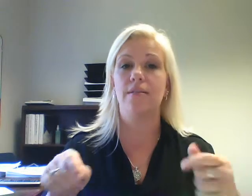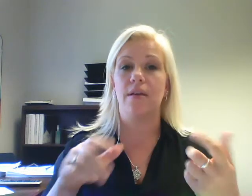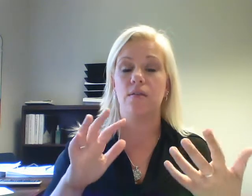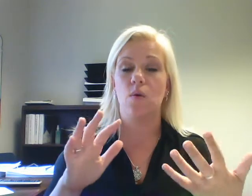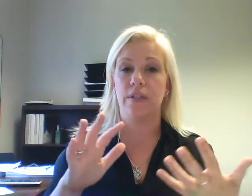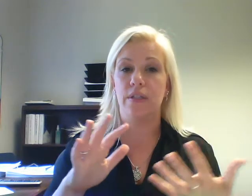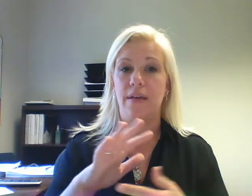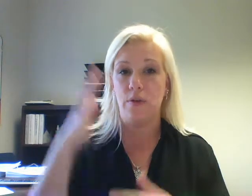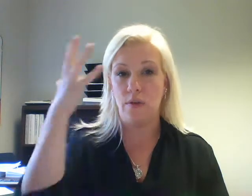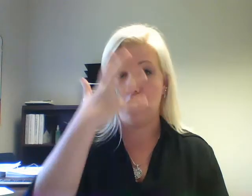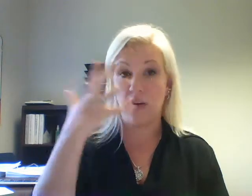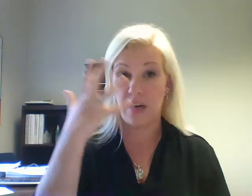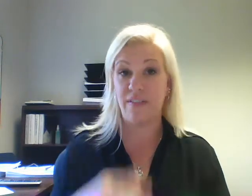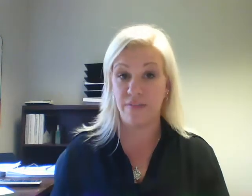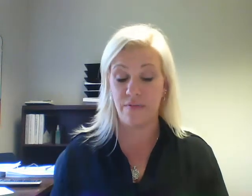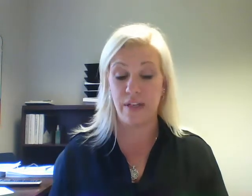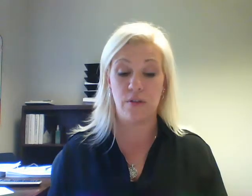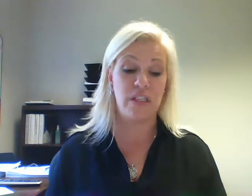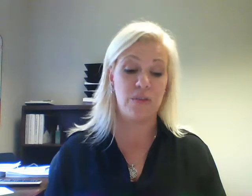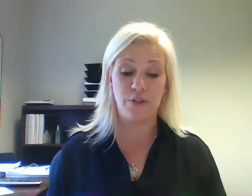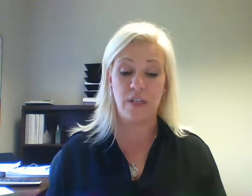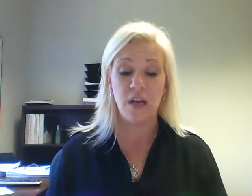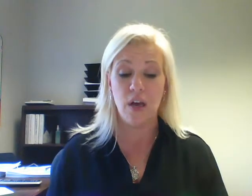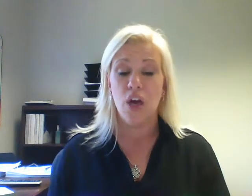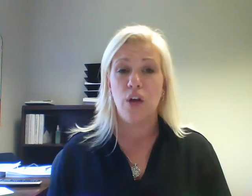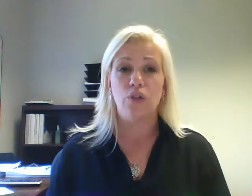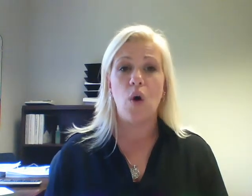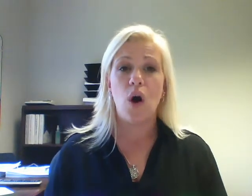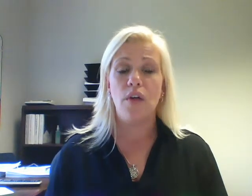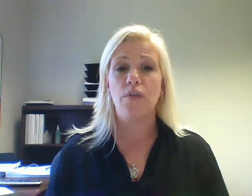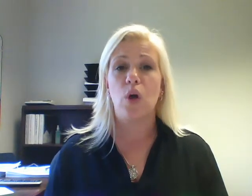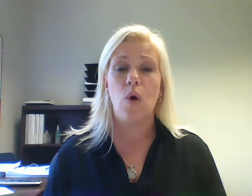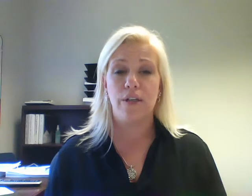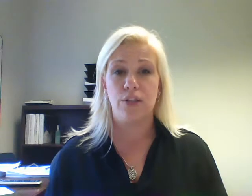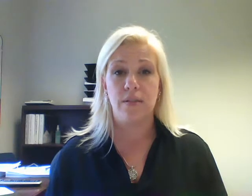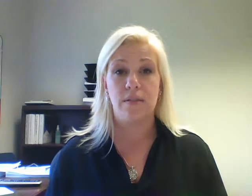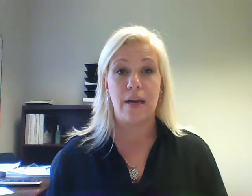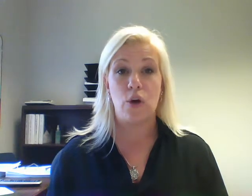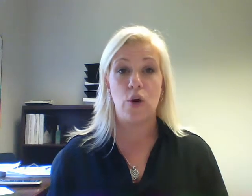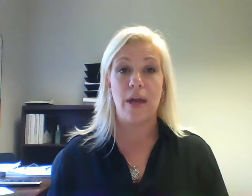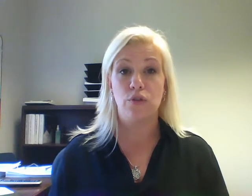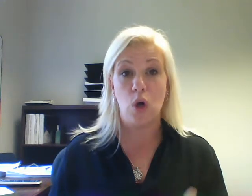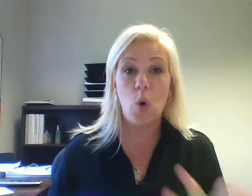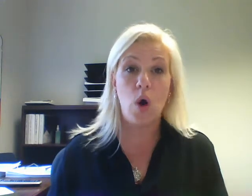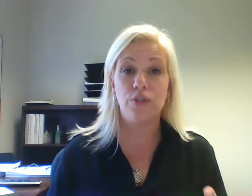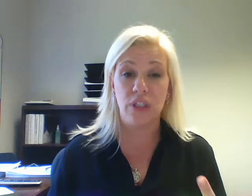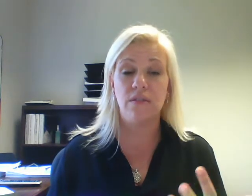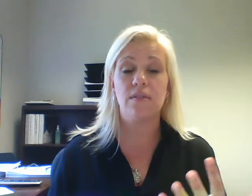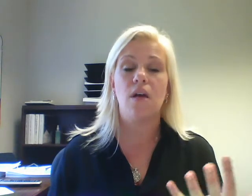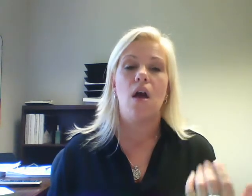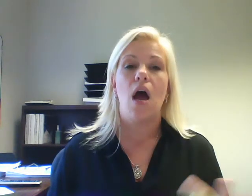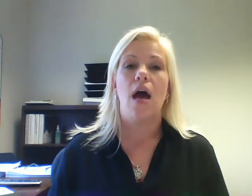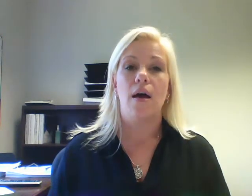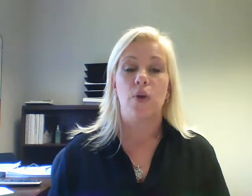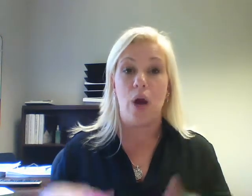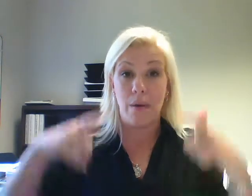it's going to give you, you're going to have a different facial expression. So all of the questions that are yes or no questions, your eyebrows